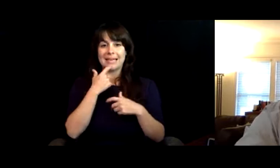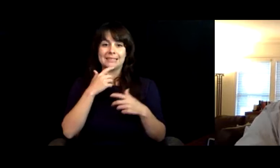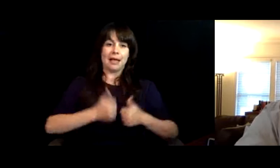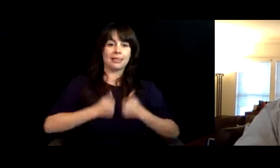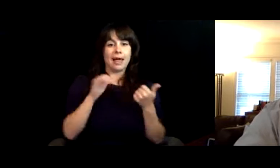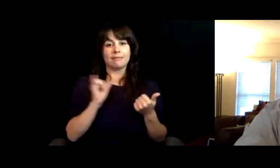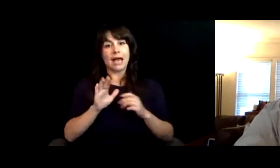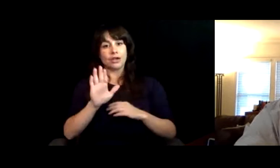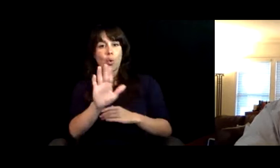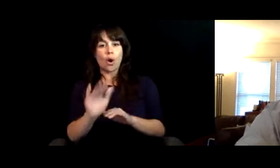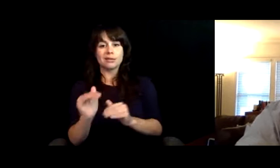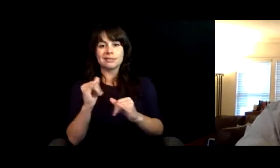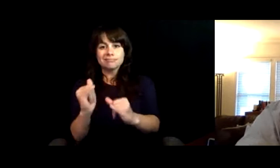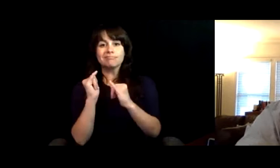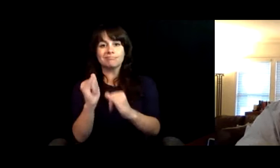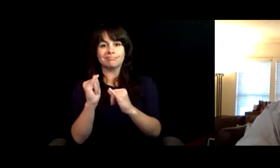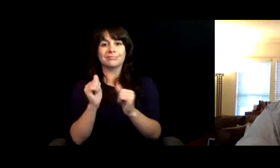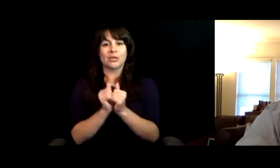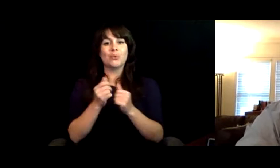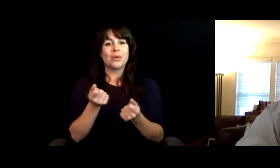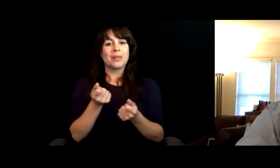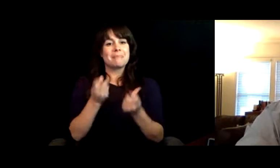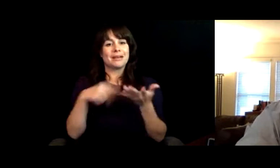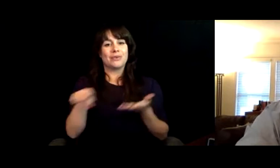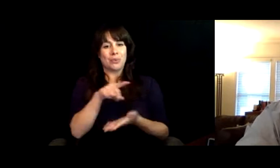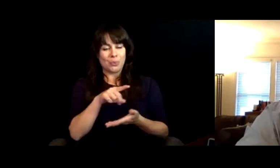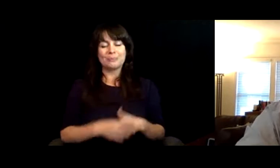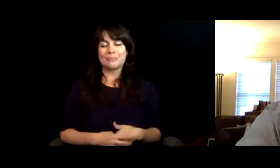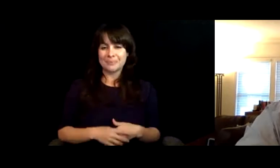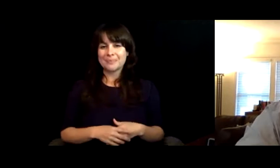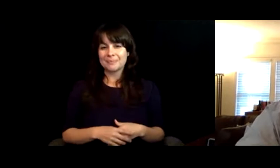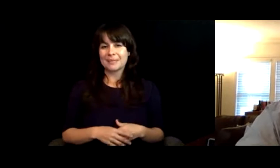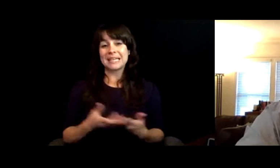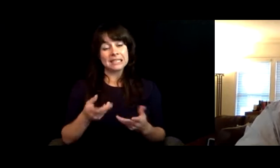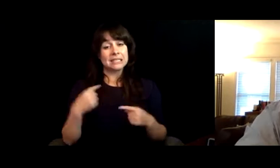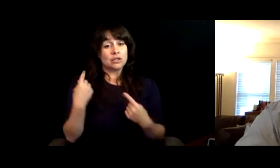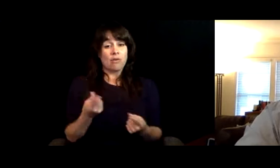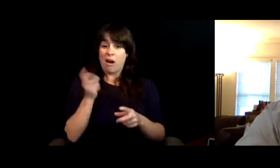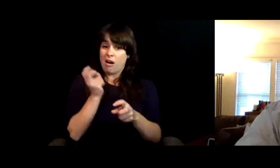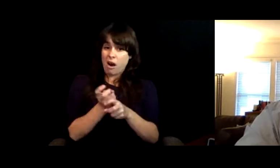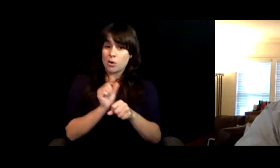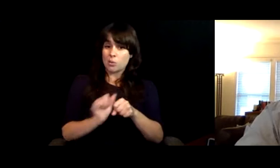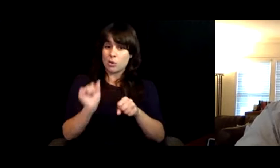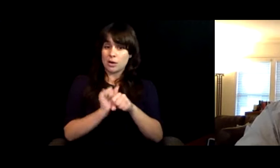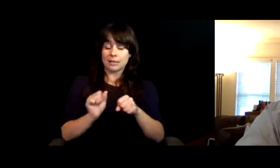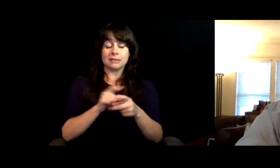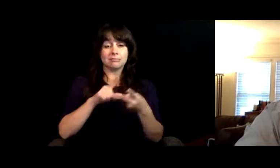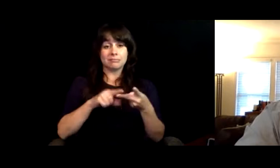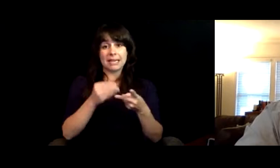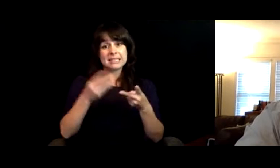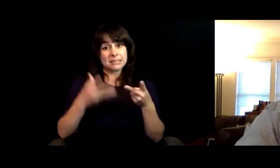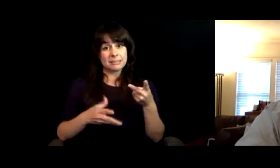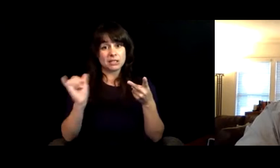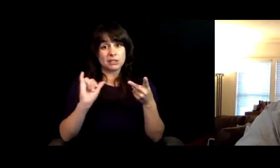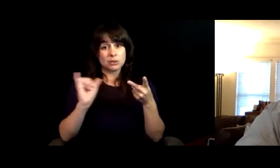citizens. It's been hard. It's expensive, and we're relatively a